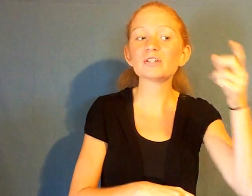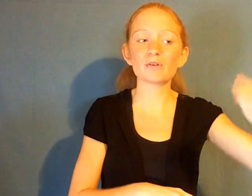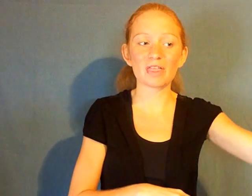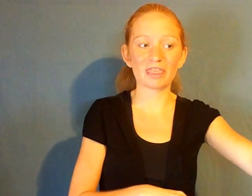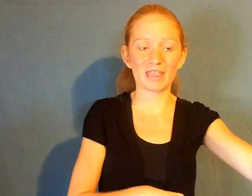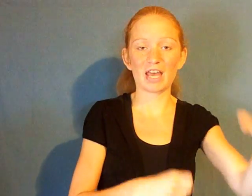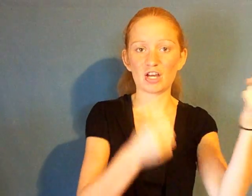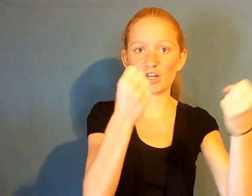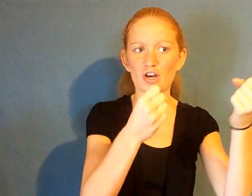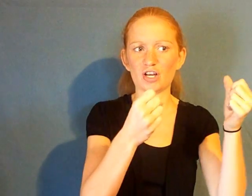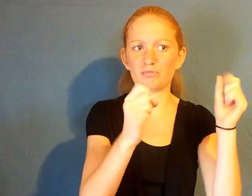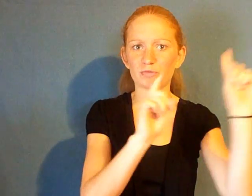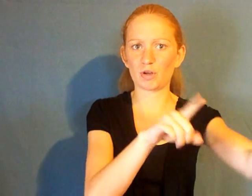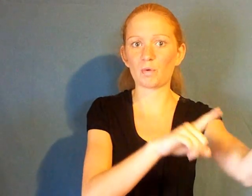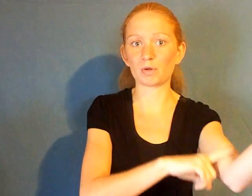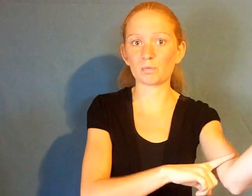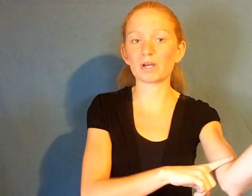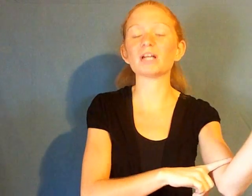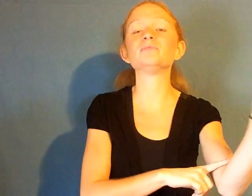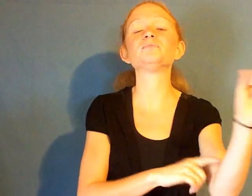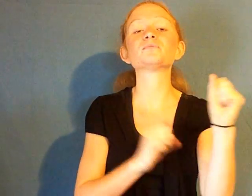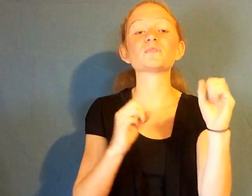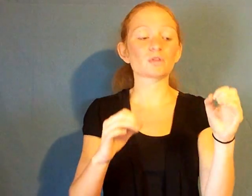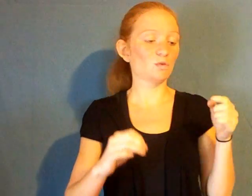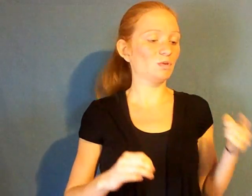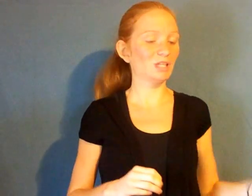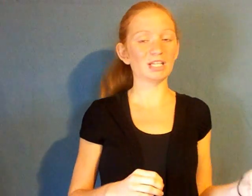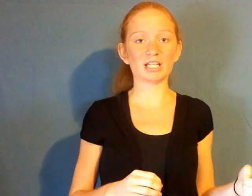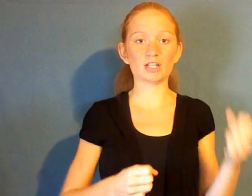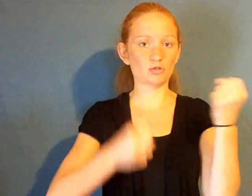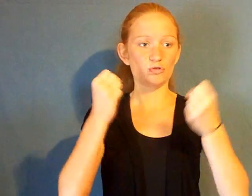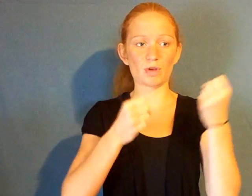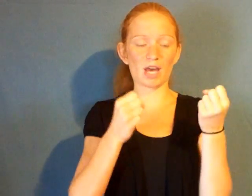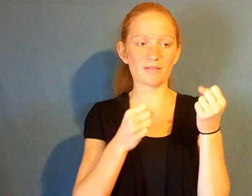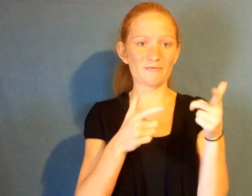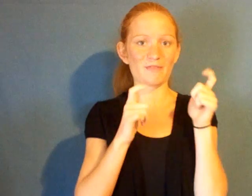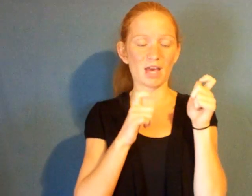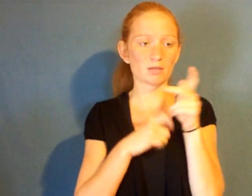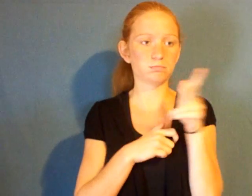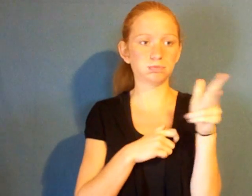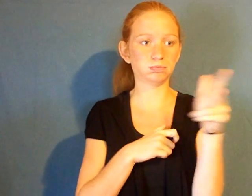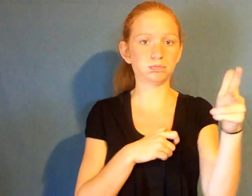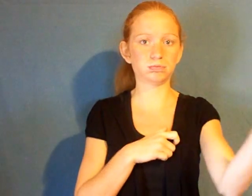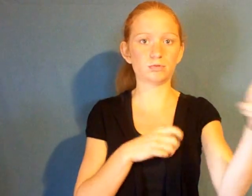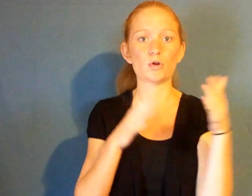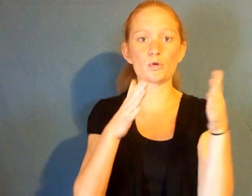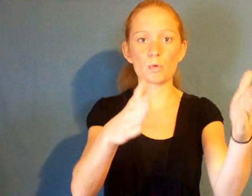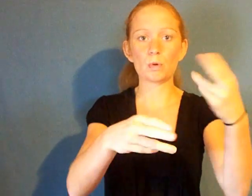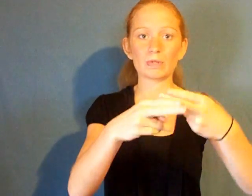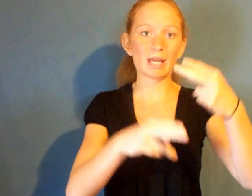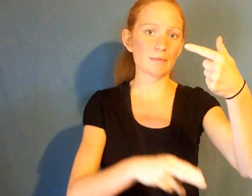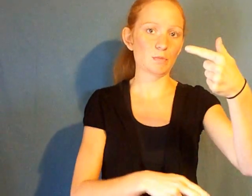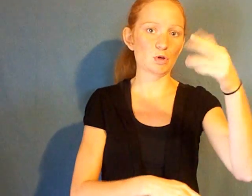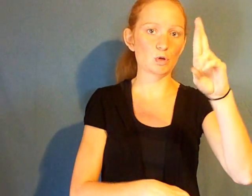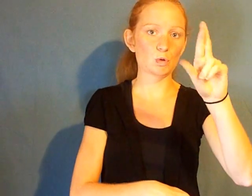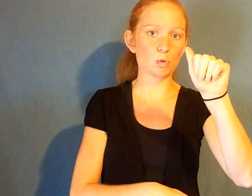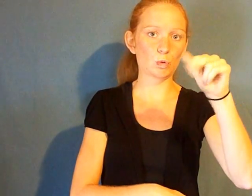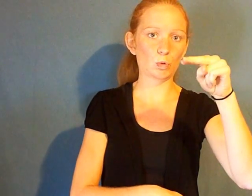drove as fast as he could within limits to get to Grandview. And he finally caught up with them